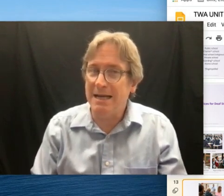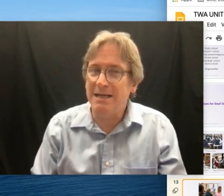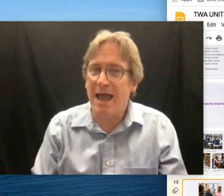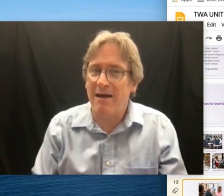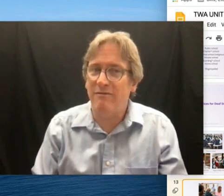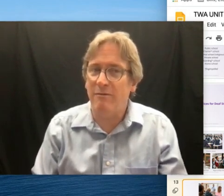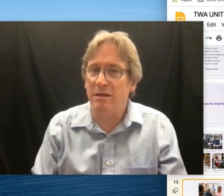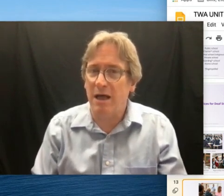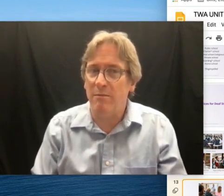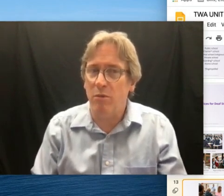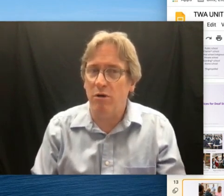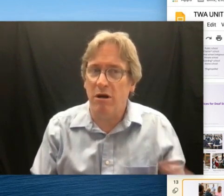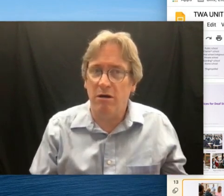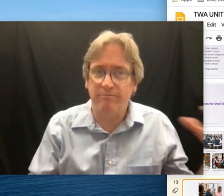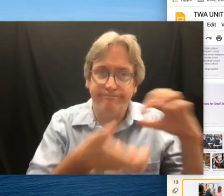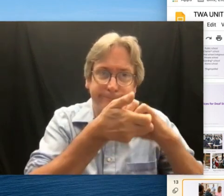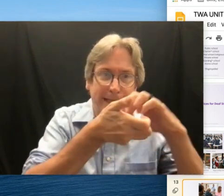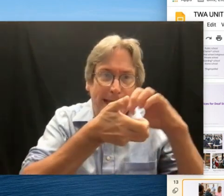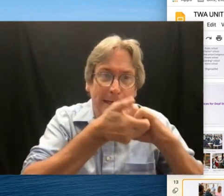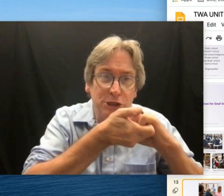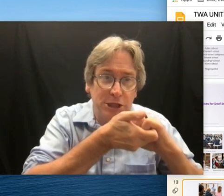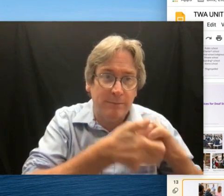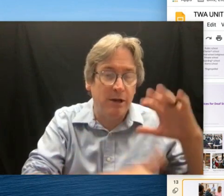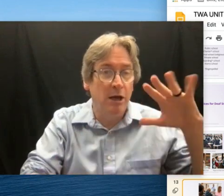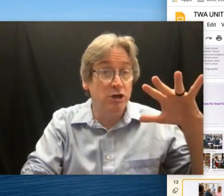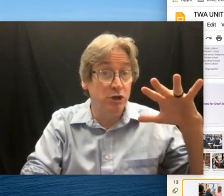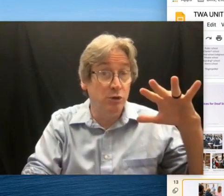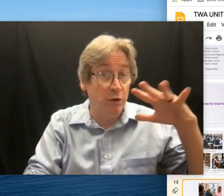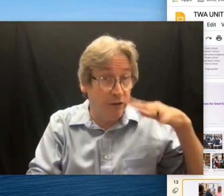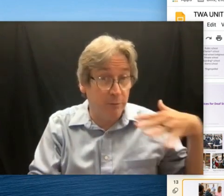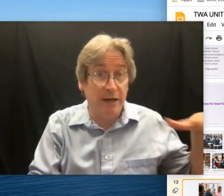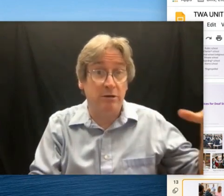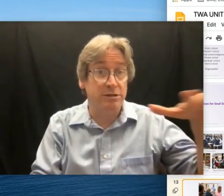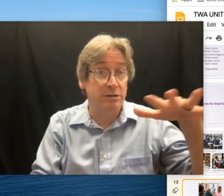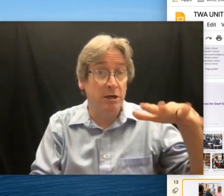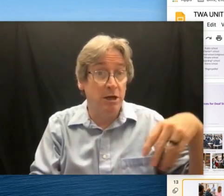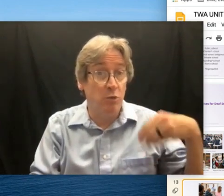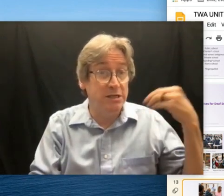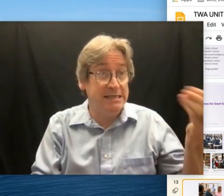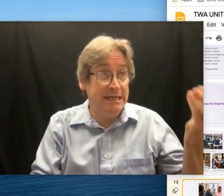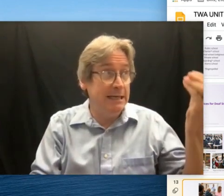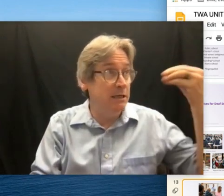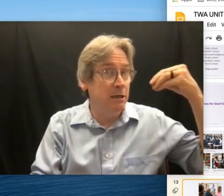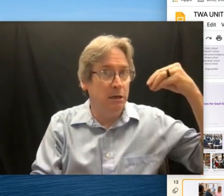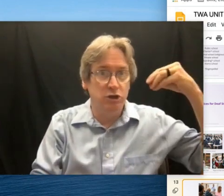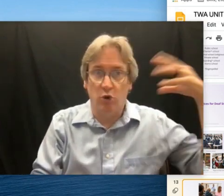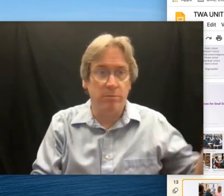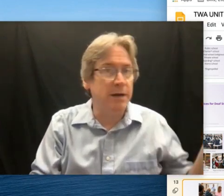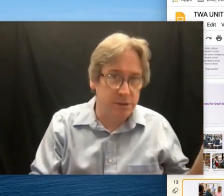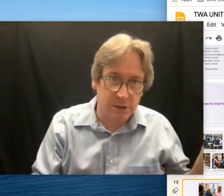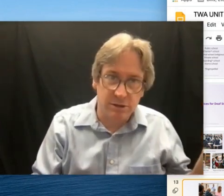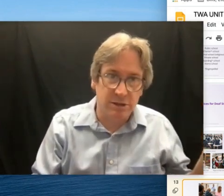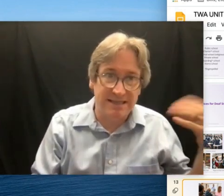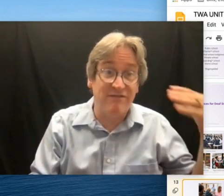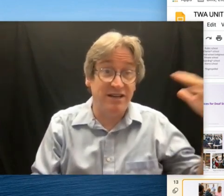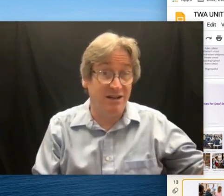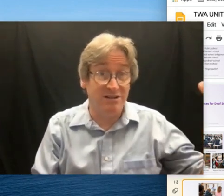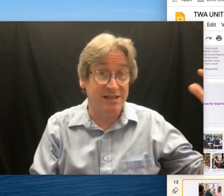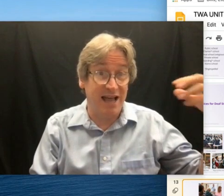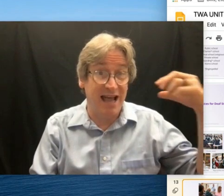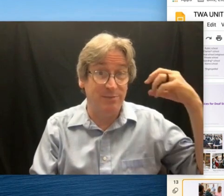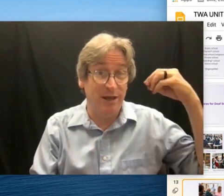they tended to have a lot more kinship to their peers, would see dorm counselors,